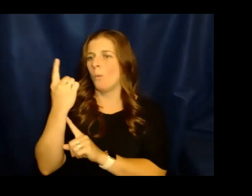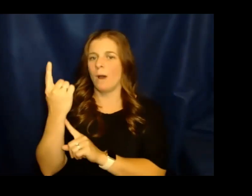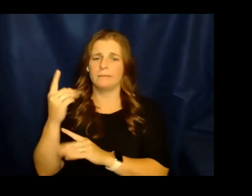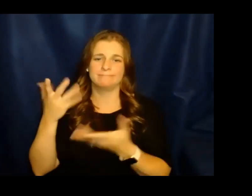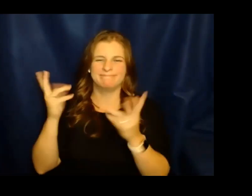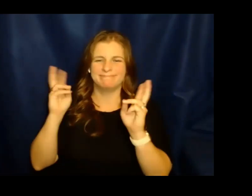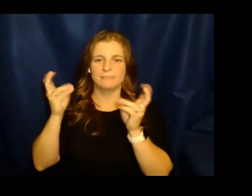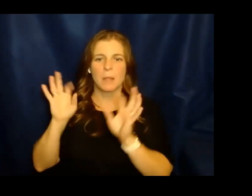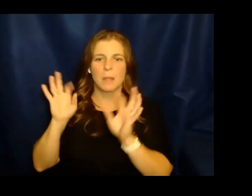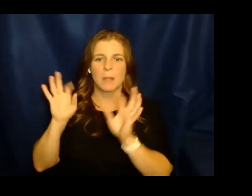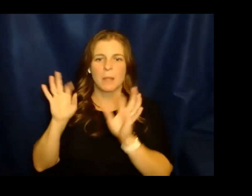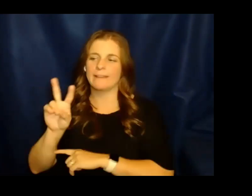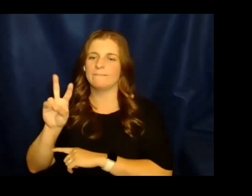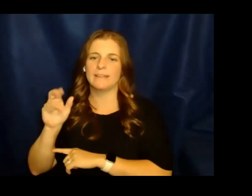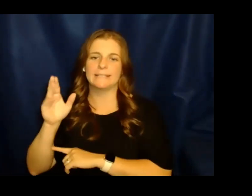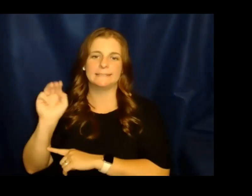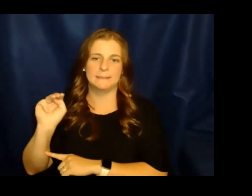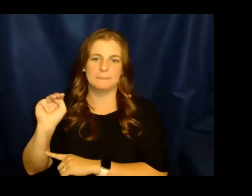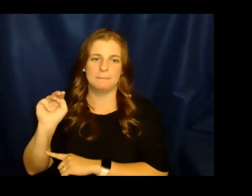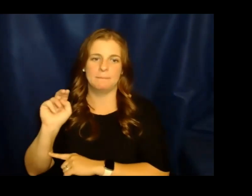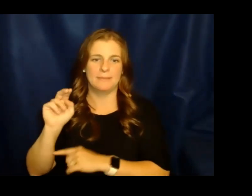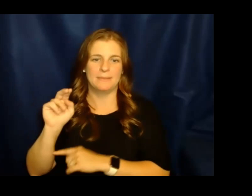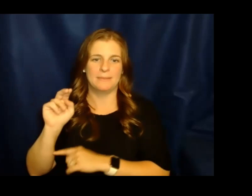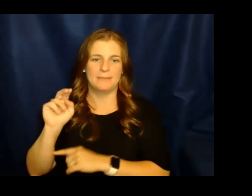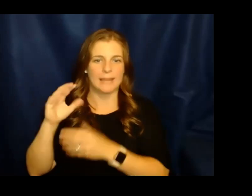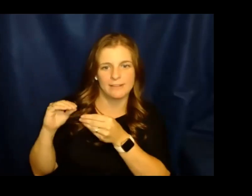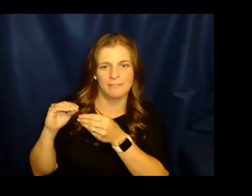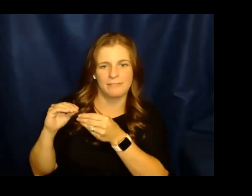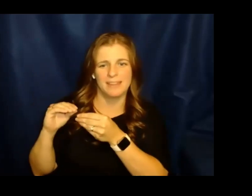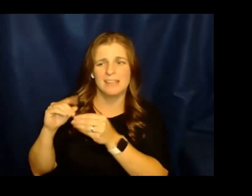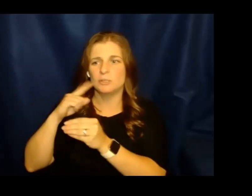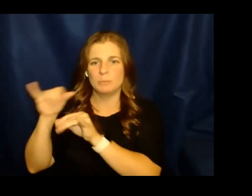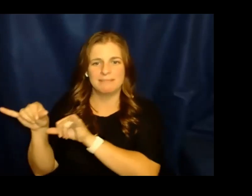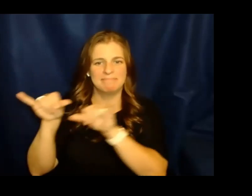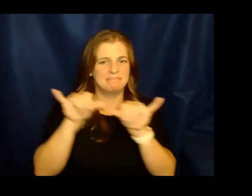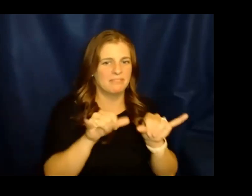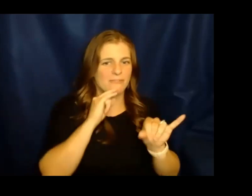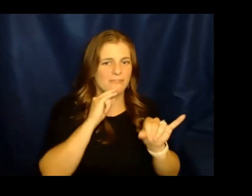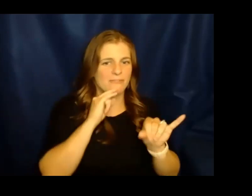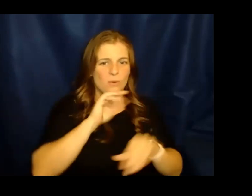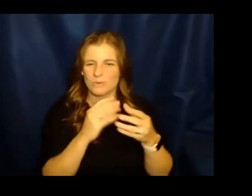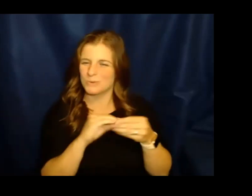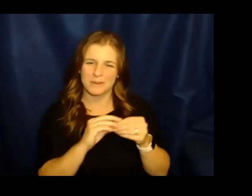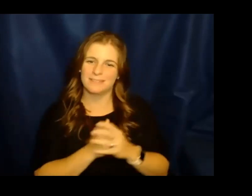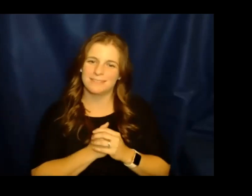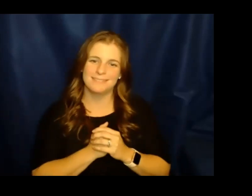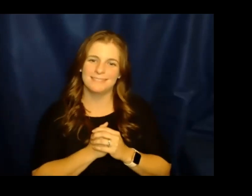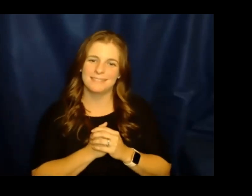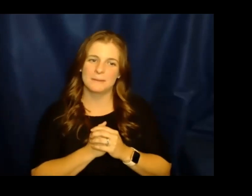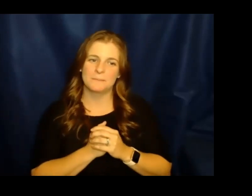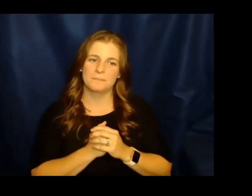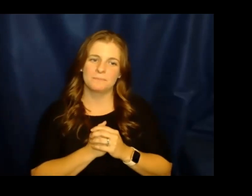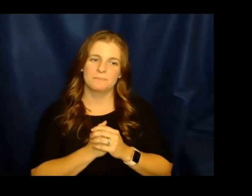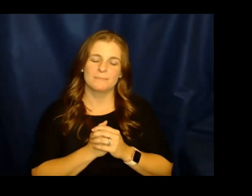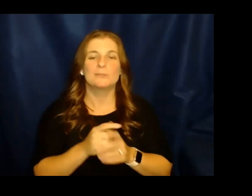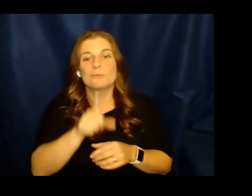victim narrative to be the litmus test for whose stories need to be heard. One of the reasons that I like to look so much back